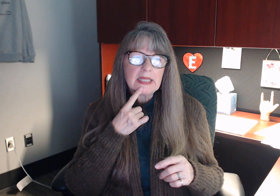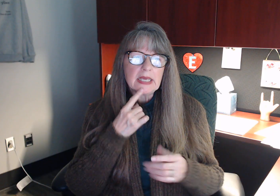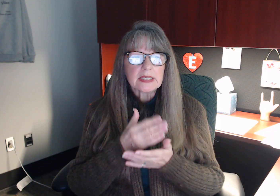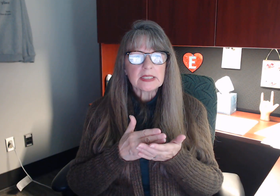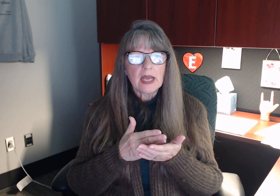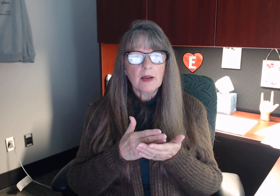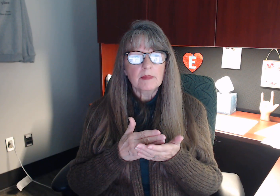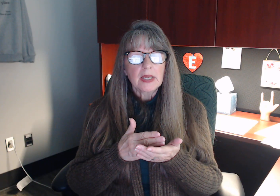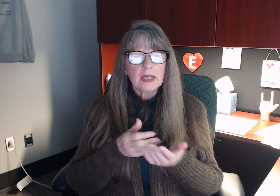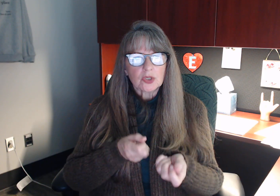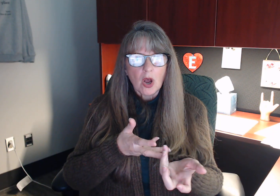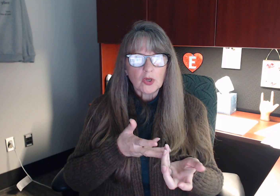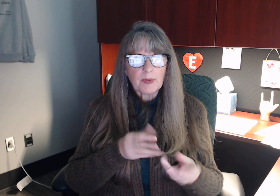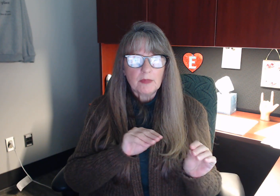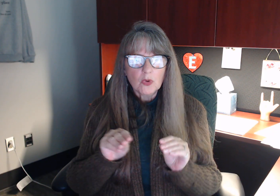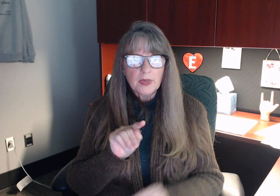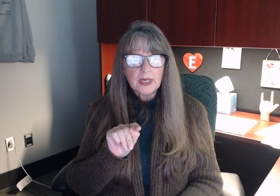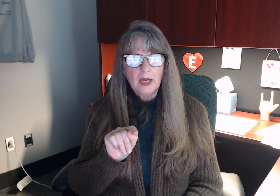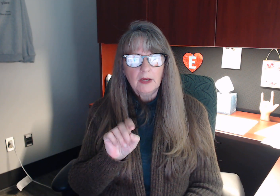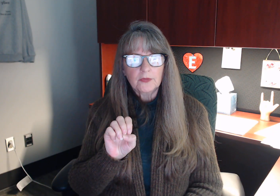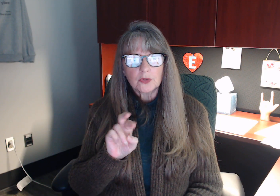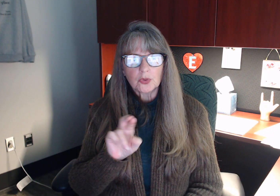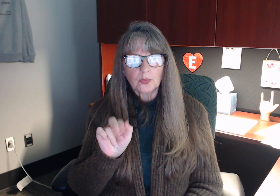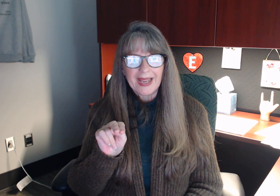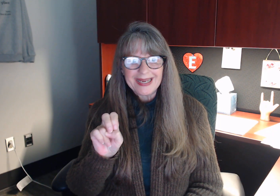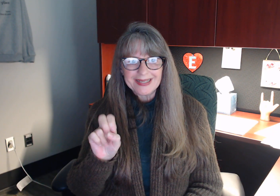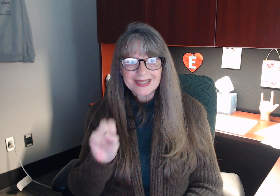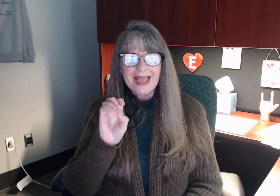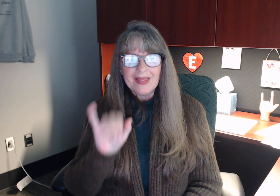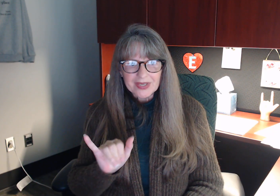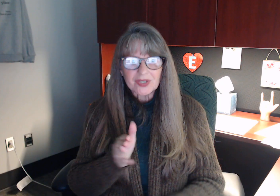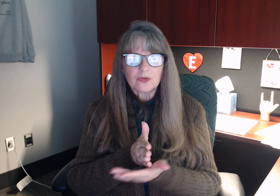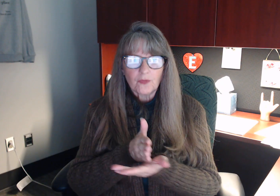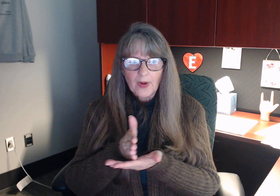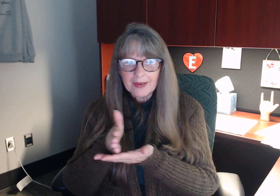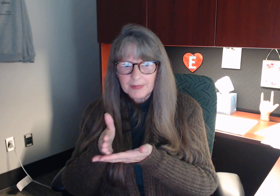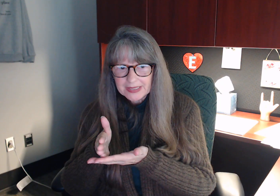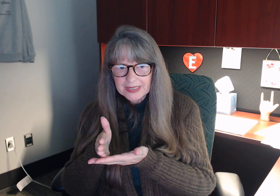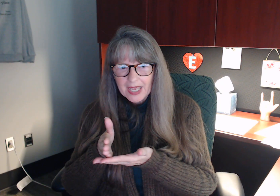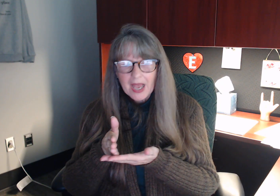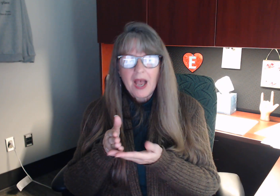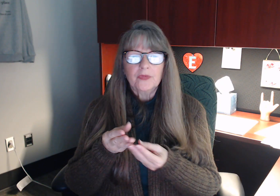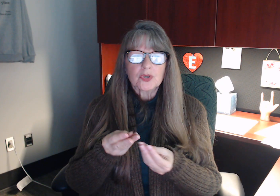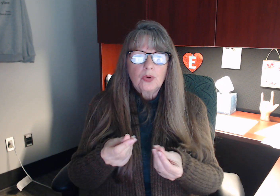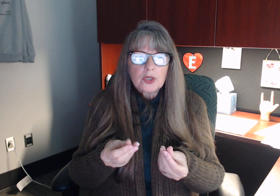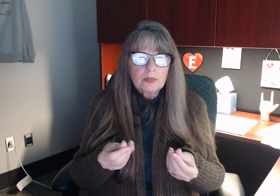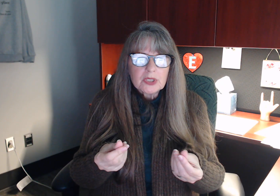that some is caused by the movement of terrains. And this is fragments of this crustal